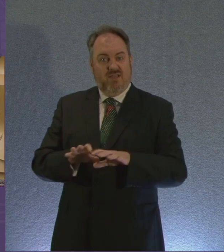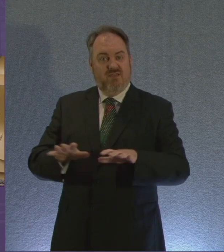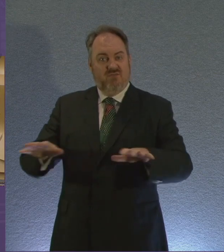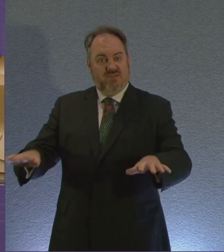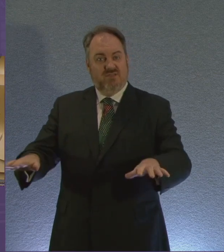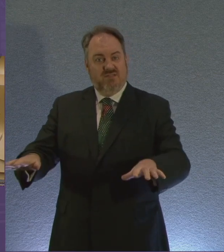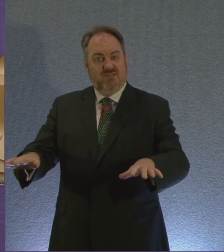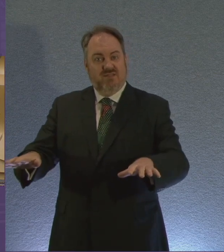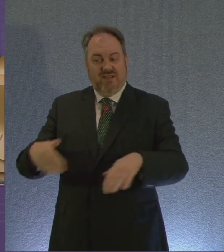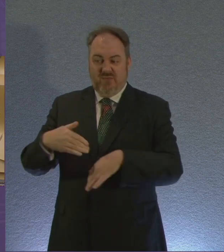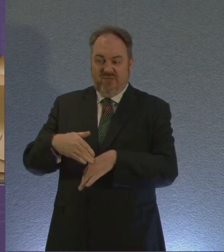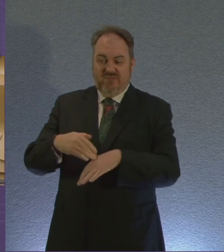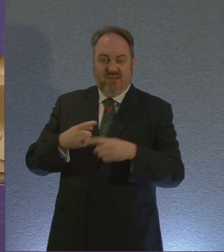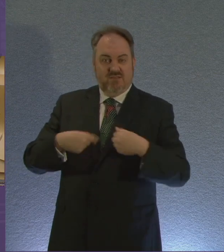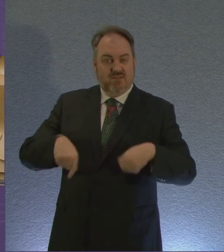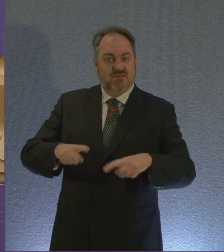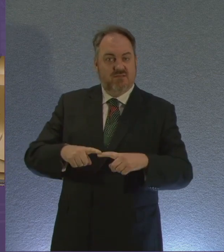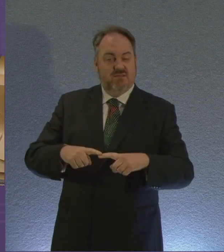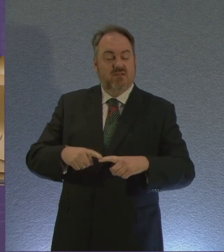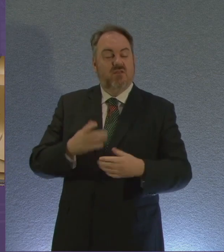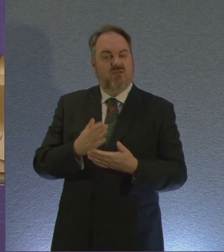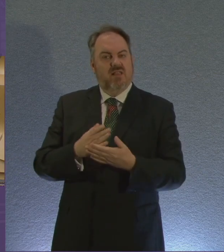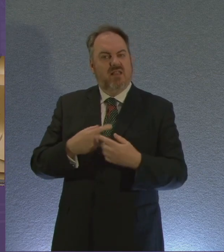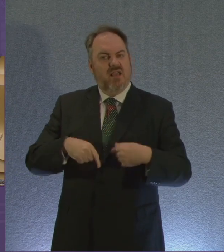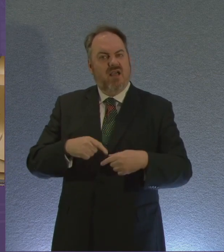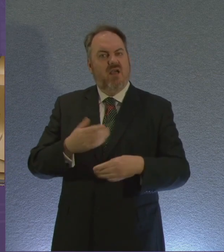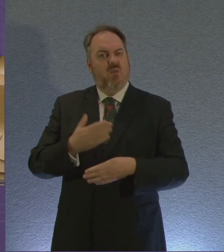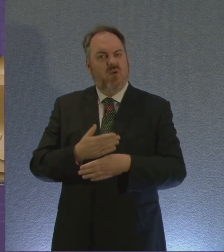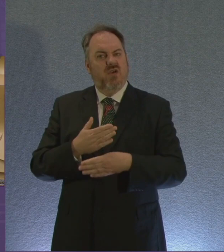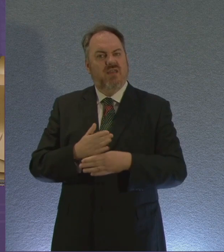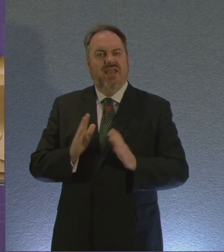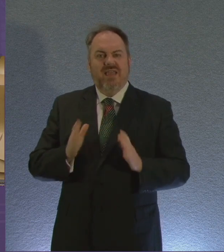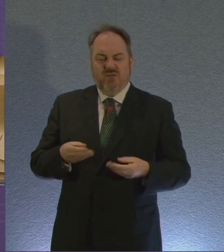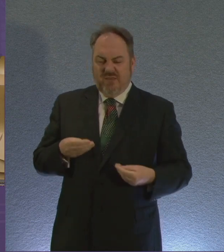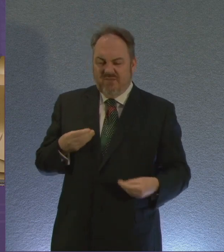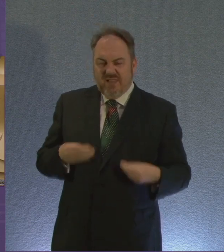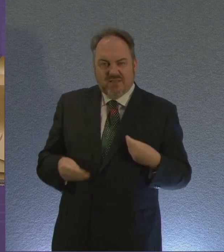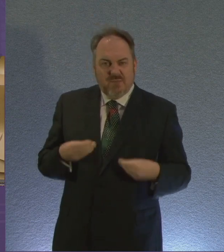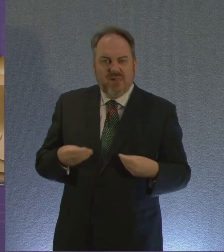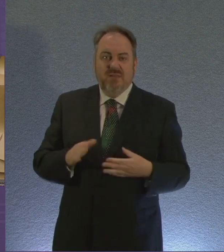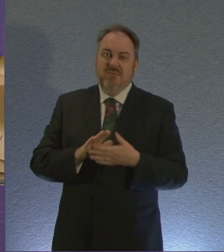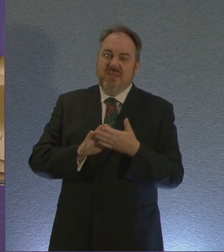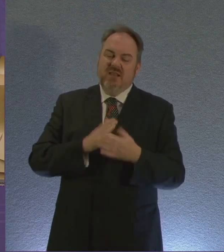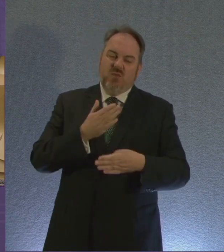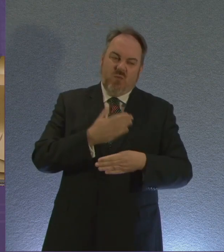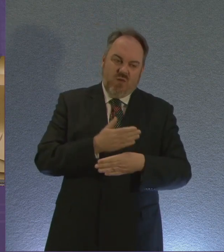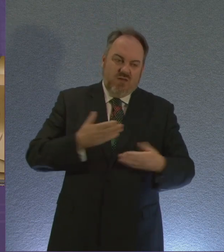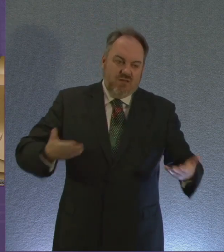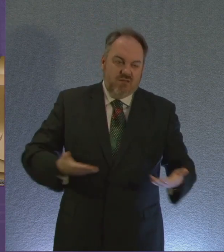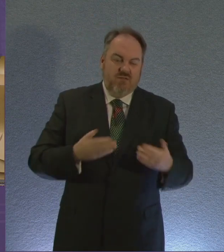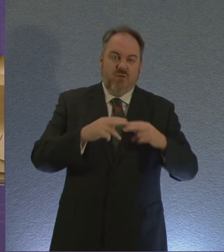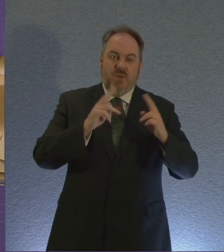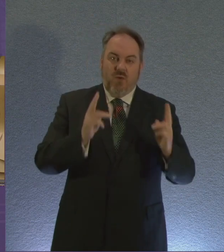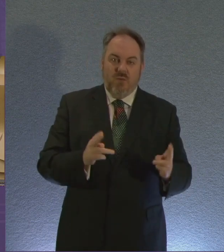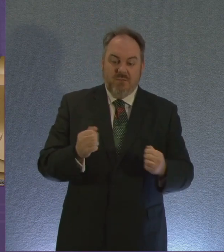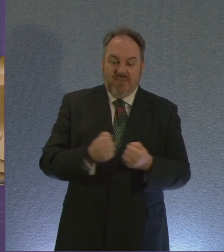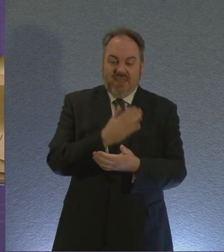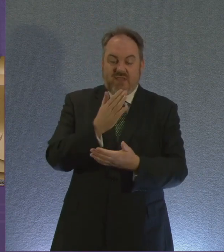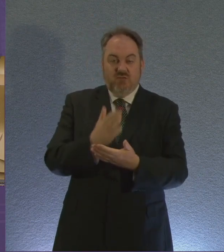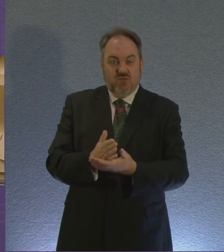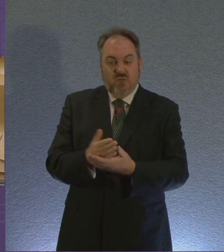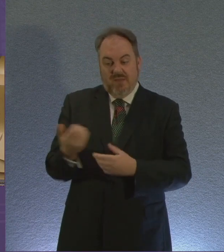of staff, who are mostly now working flexibly and importantly safely from home, whilst ensuring vital benefits will be